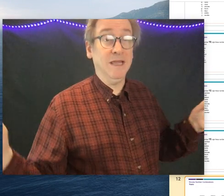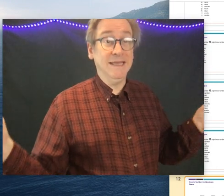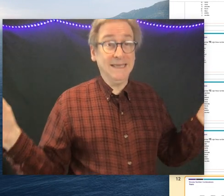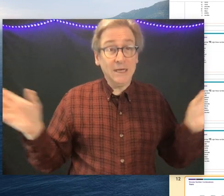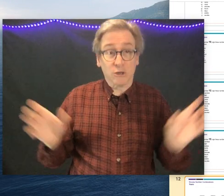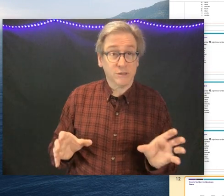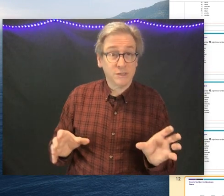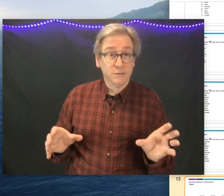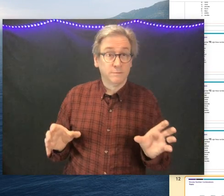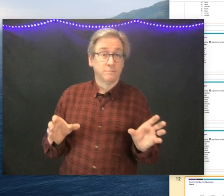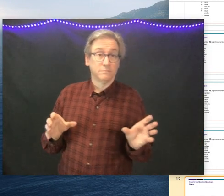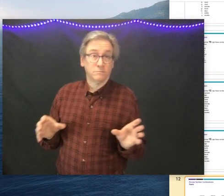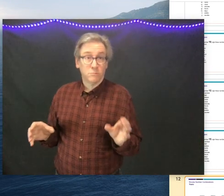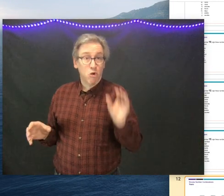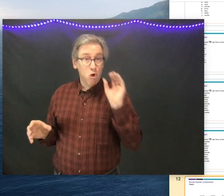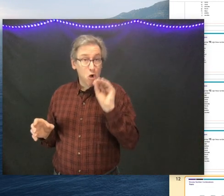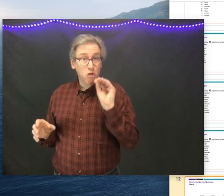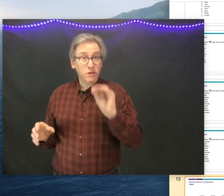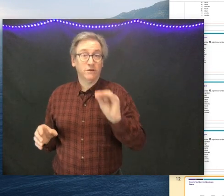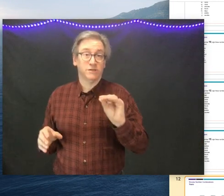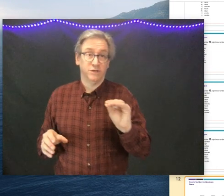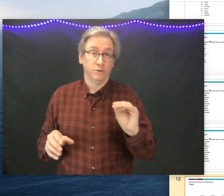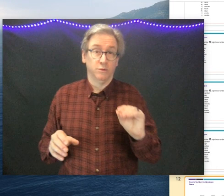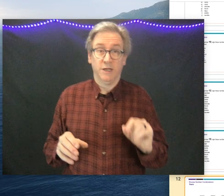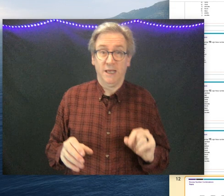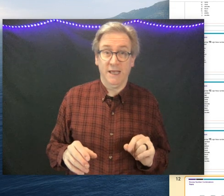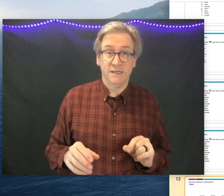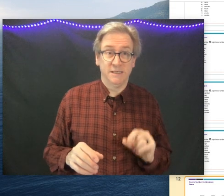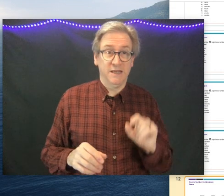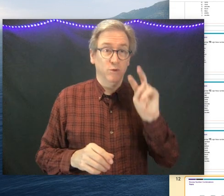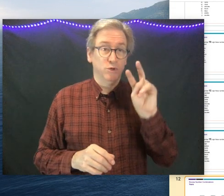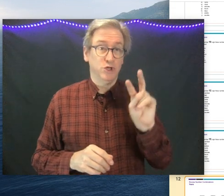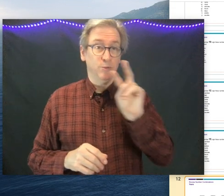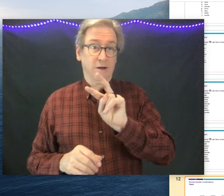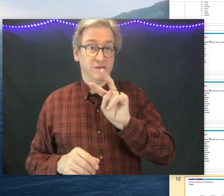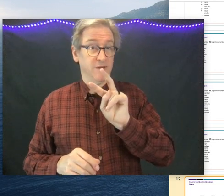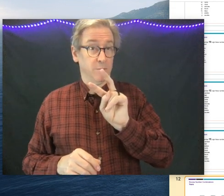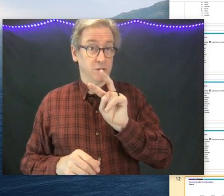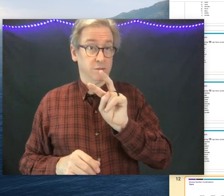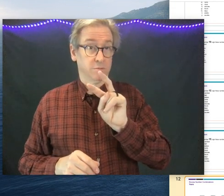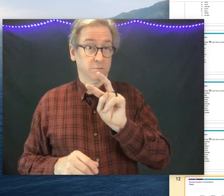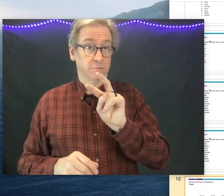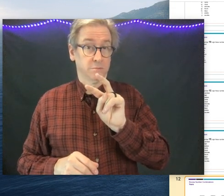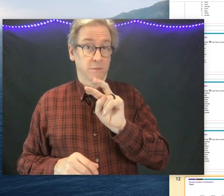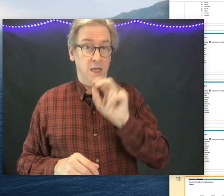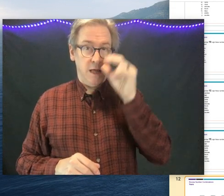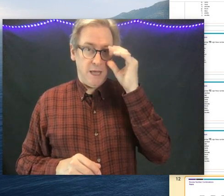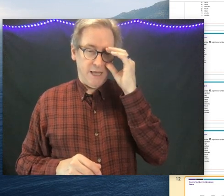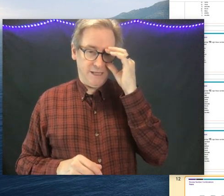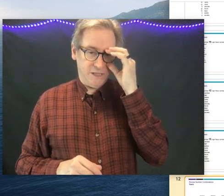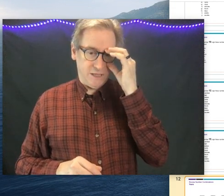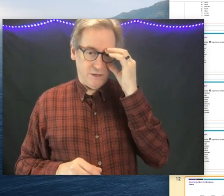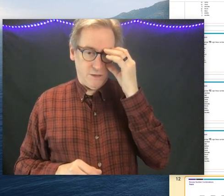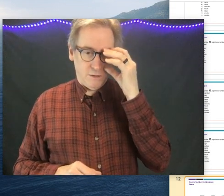Now, years, all years do is give you 2 pairs of numbers.